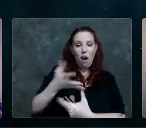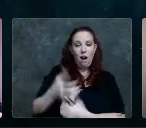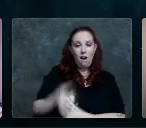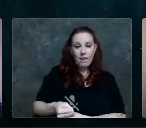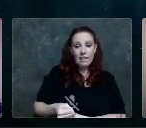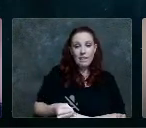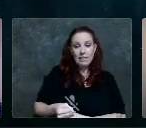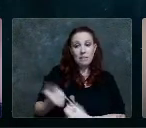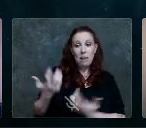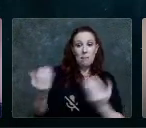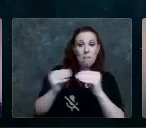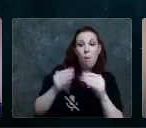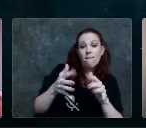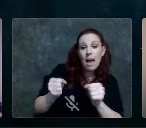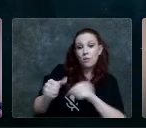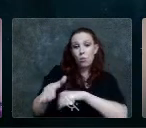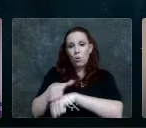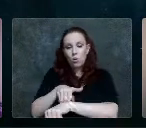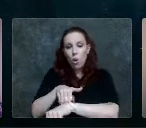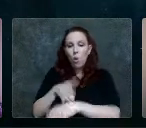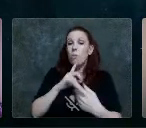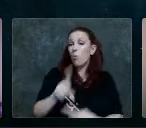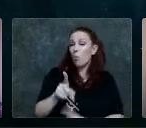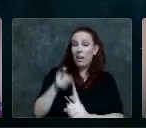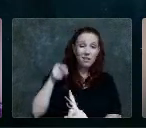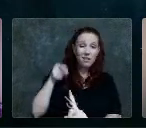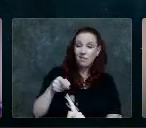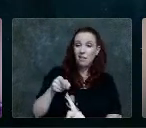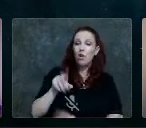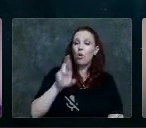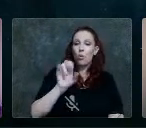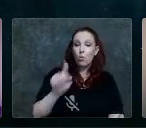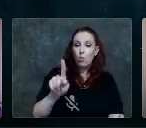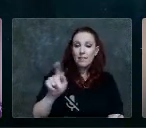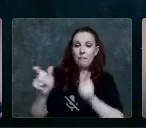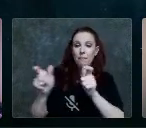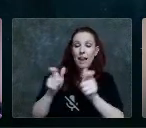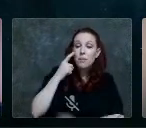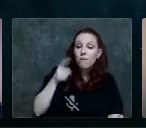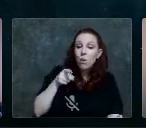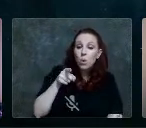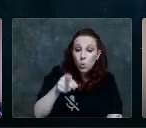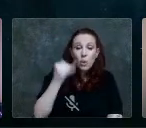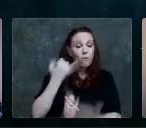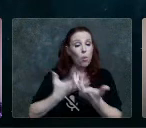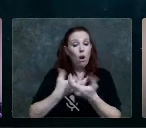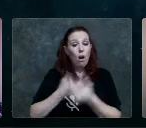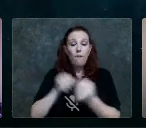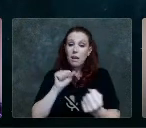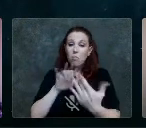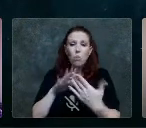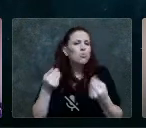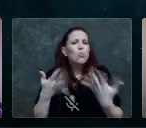that go faster or slower. But ultimately, this is risk management for you. If you feel very confident in your approach, you don't really want to spend a lot of